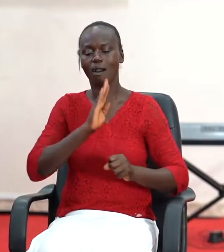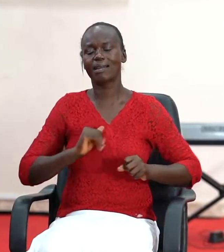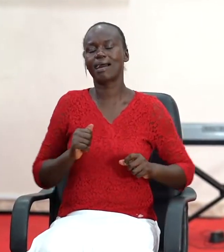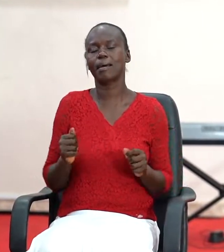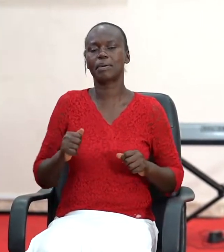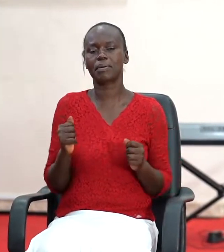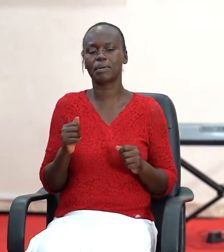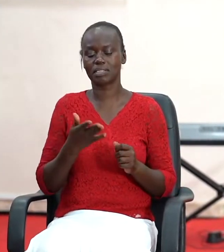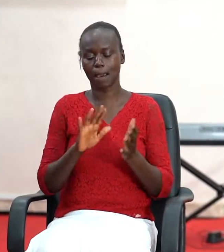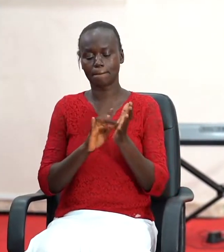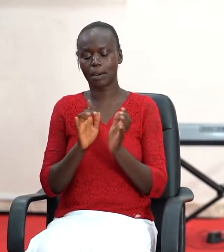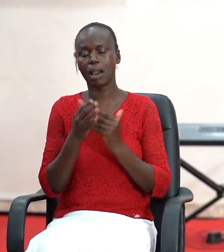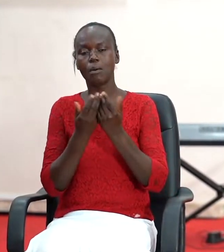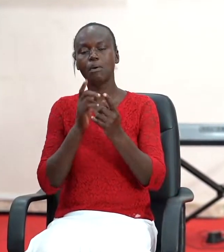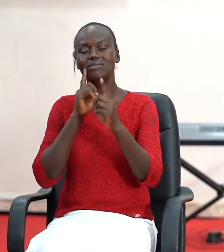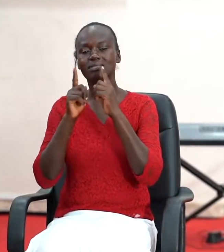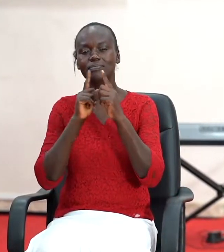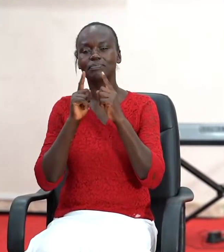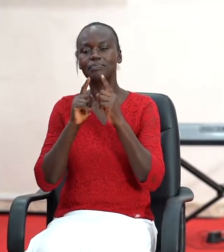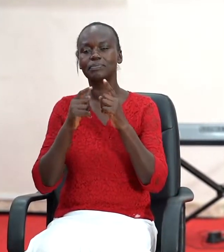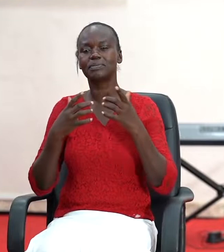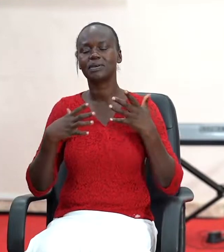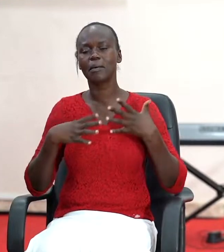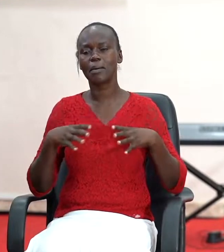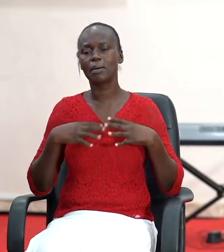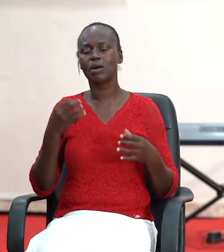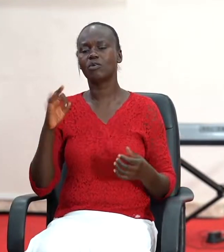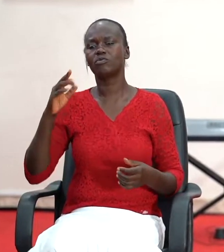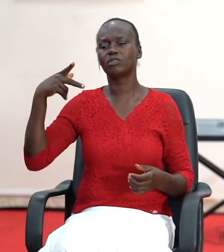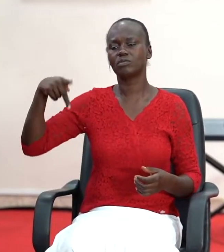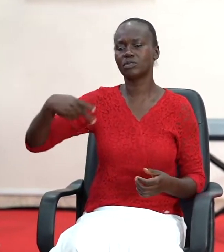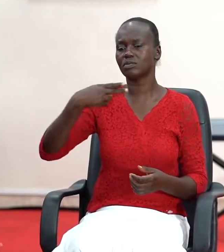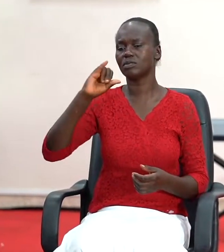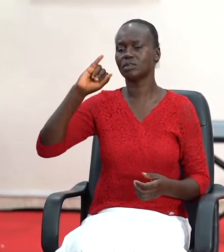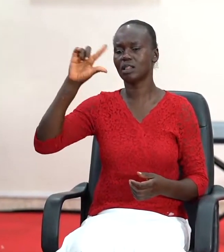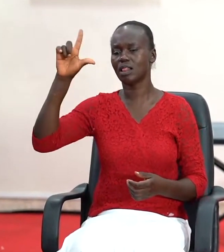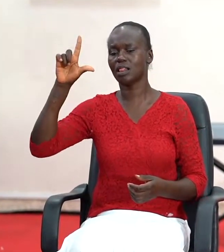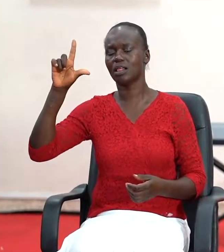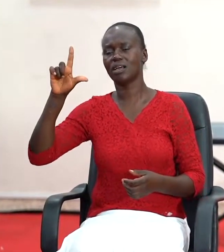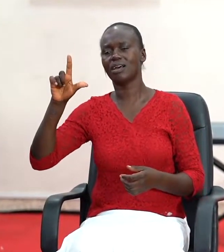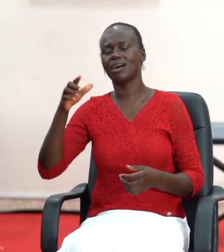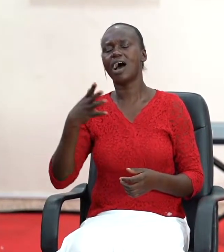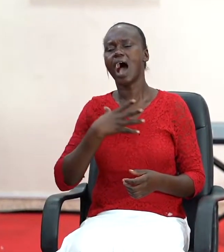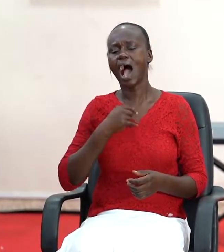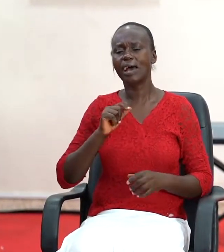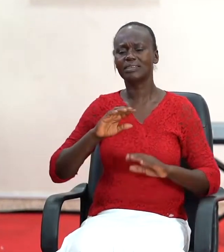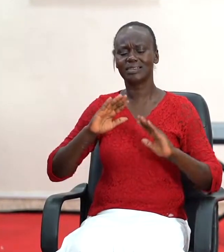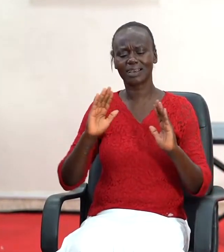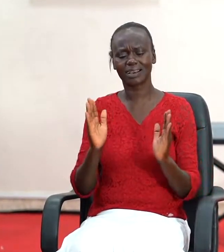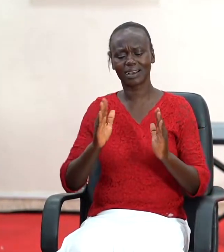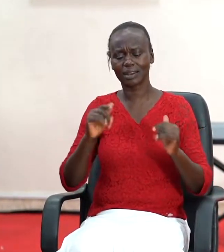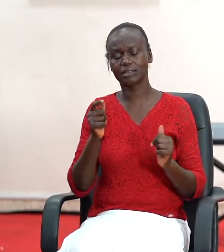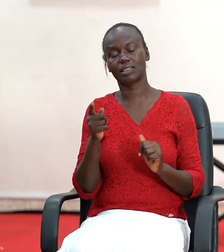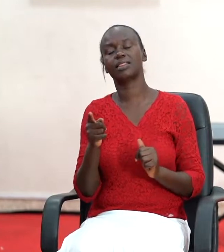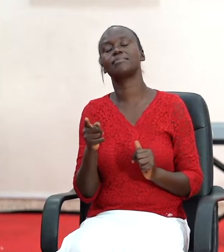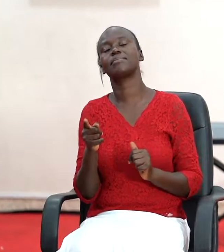Bible, Paul alikuwa nazungumza na wase wa Philippi, church ya Philippi. Nandiyo alikuwa nawahimiza, and he was telling